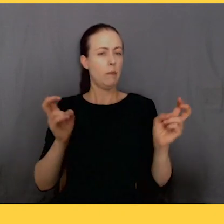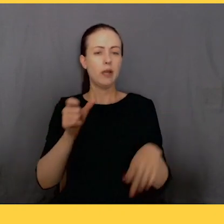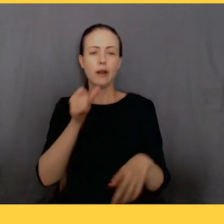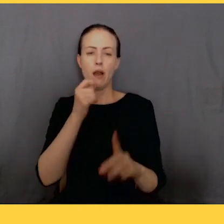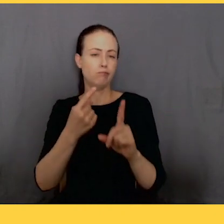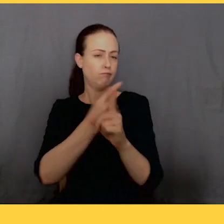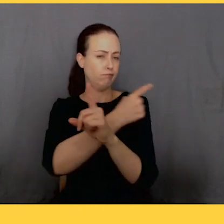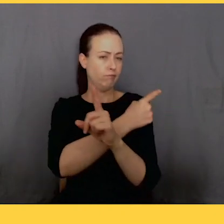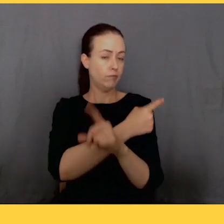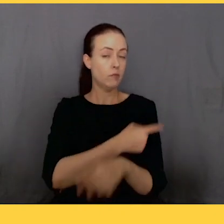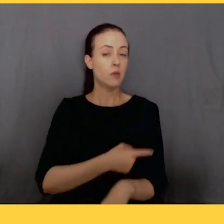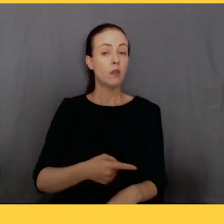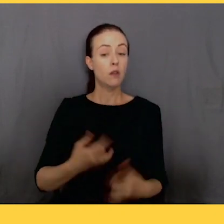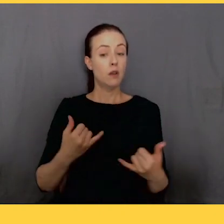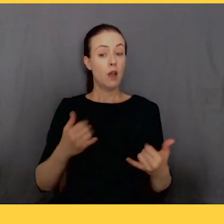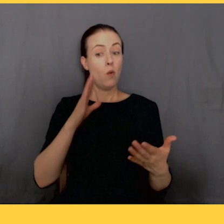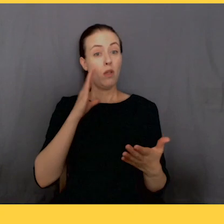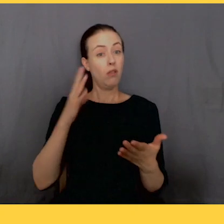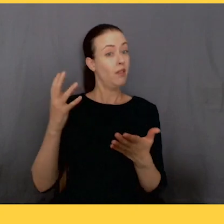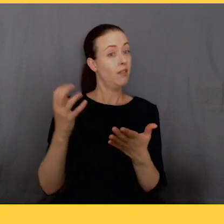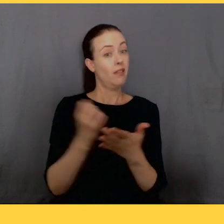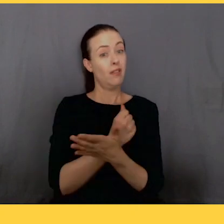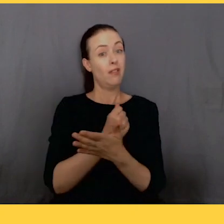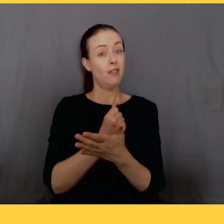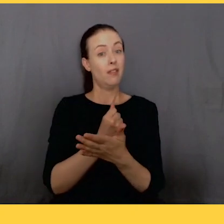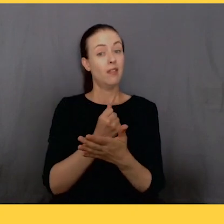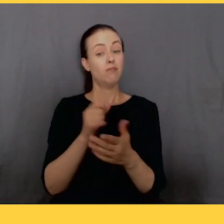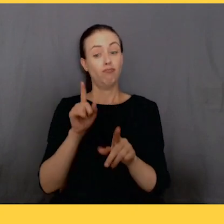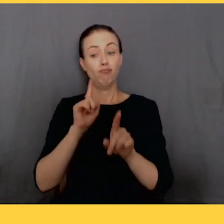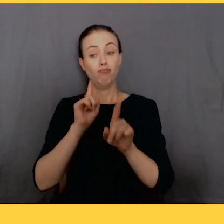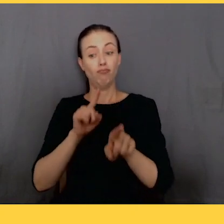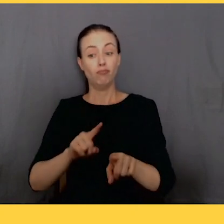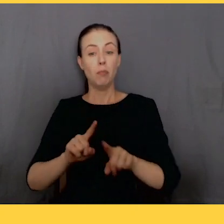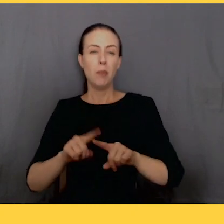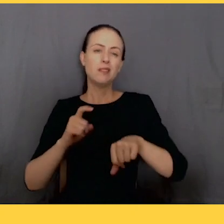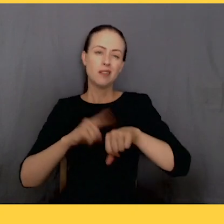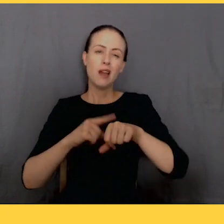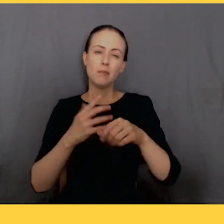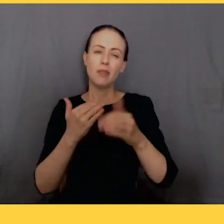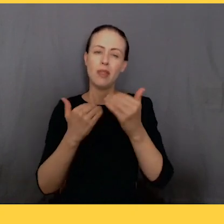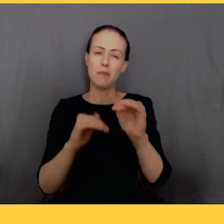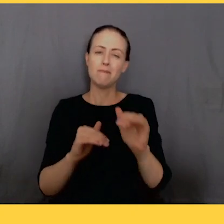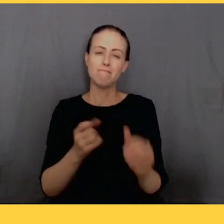many questions as possible in the allotted time tonight. Next slide, please.